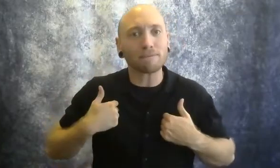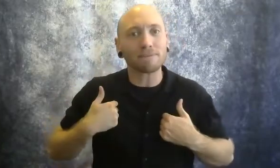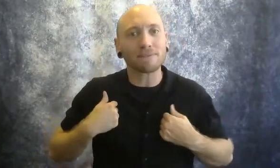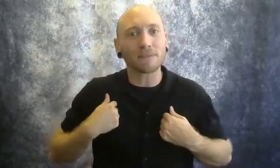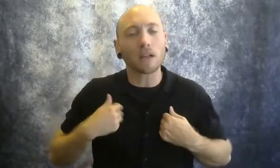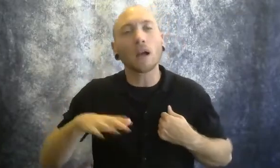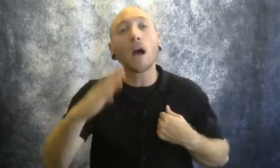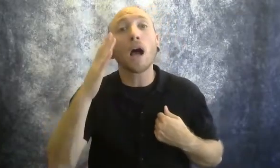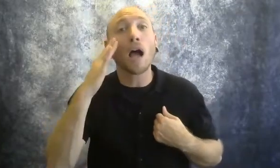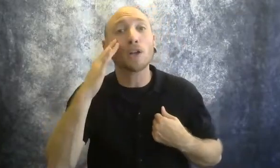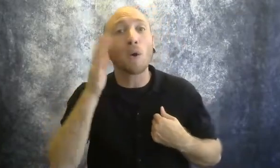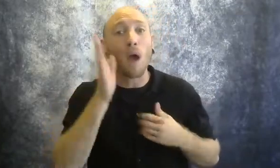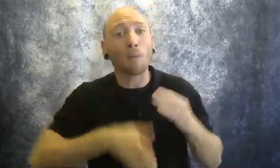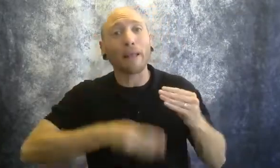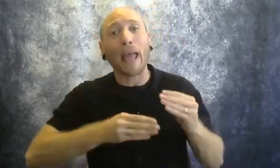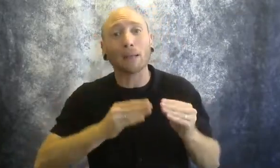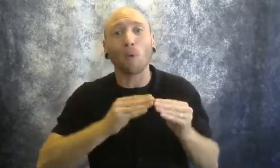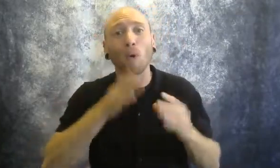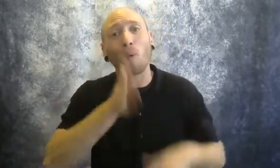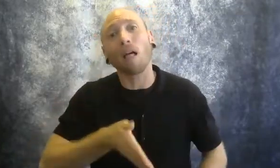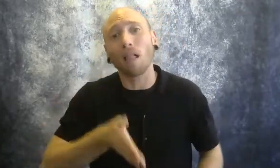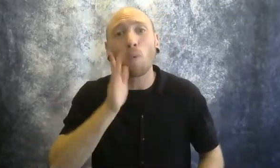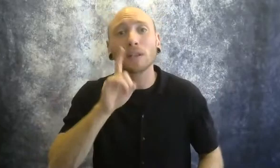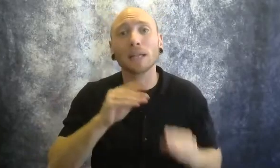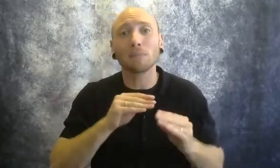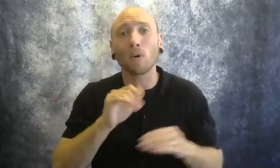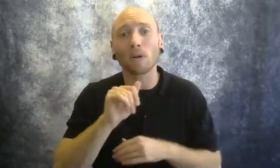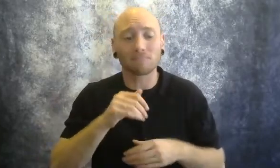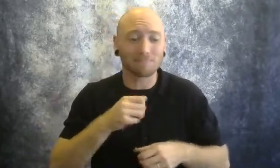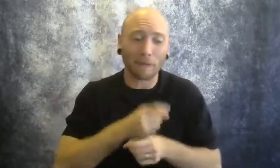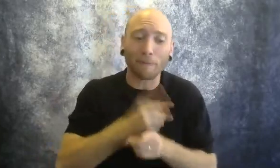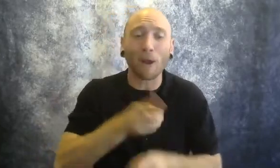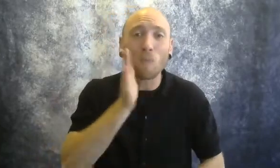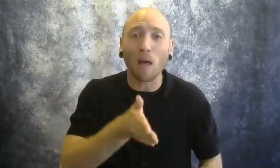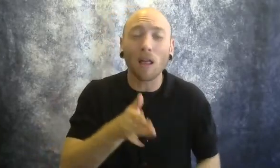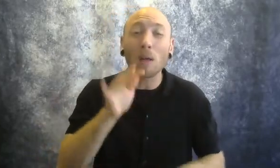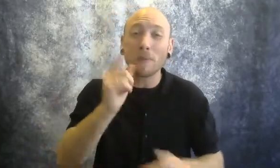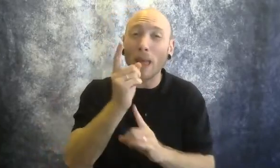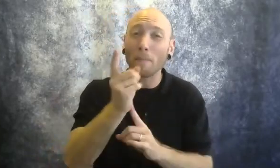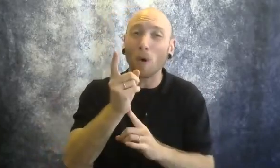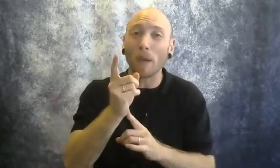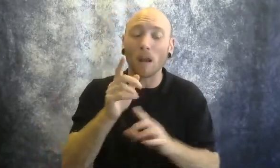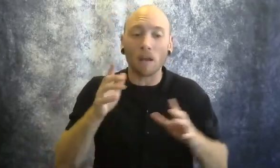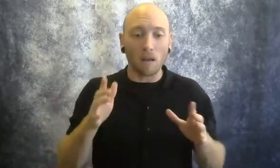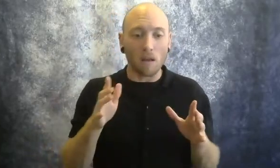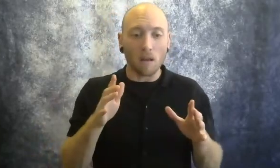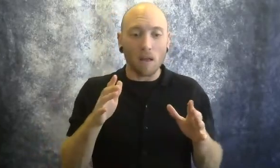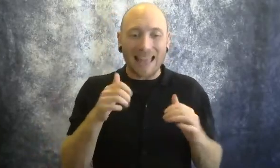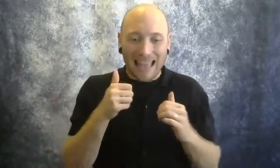65 years old? I knew that I would put more stuff on the blackboard of life, of course. But in that moment in time, I